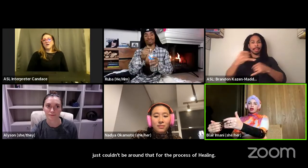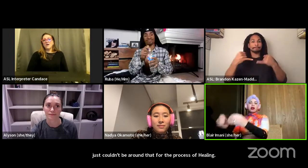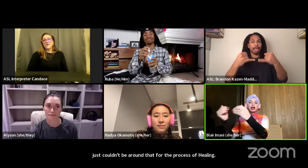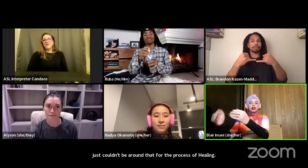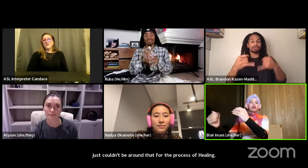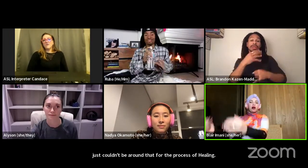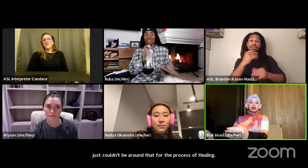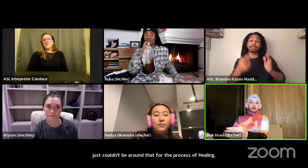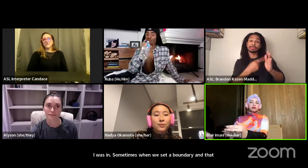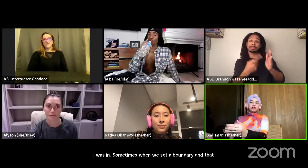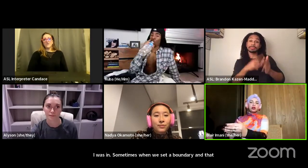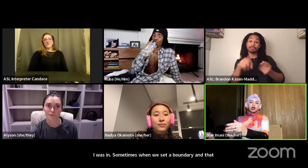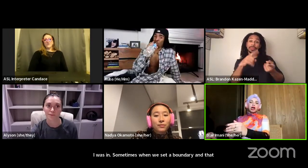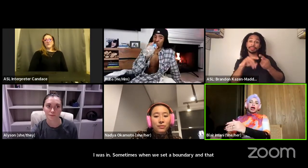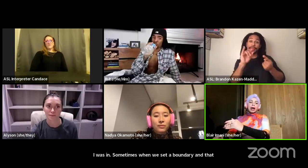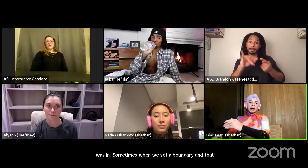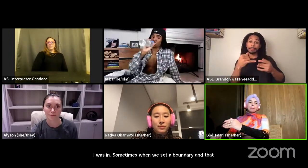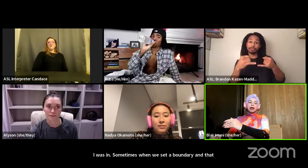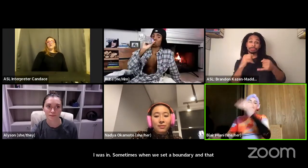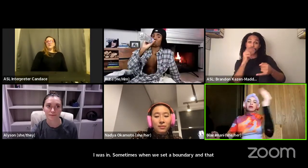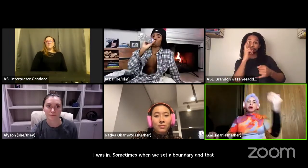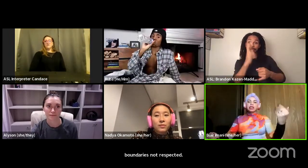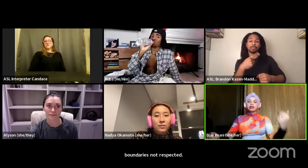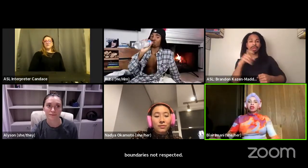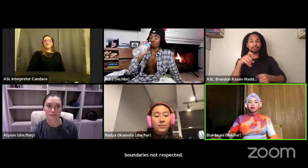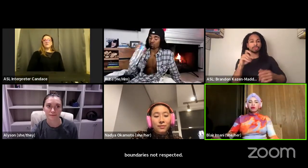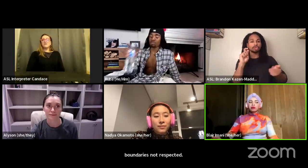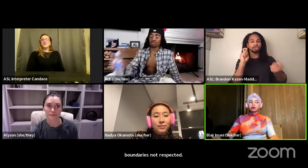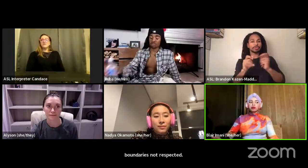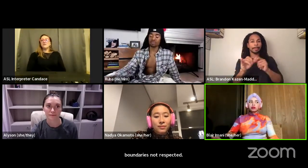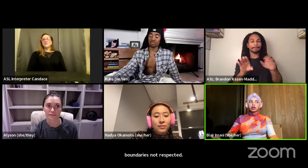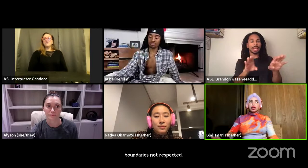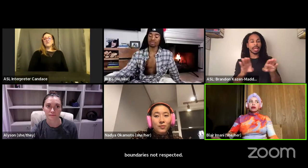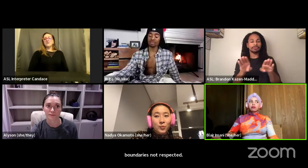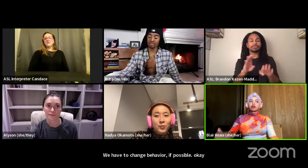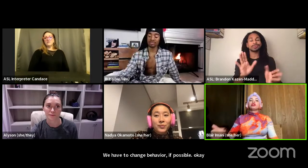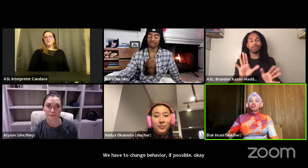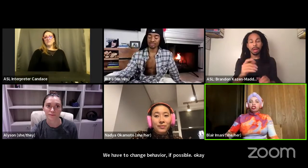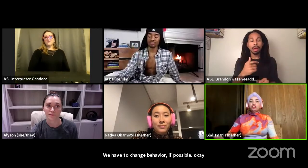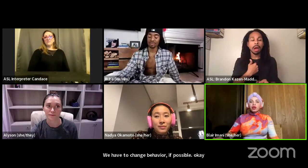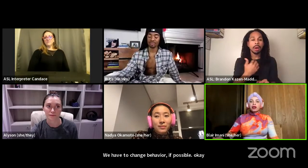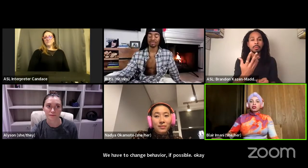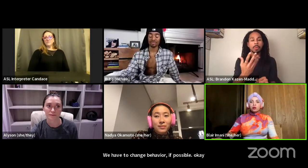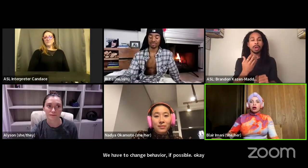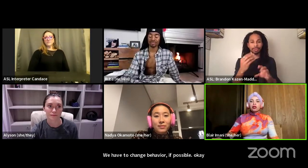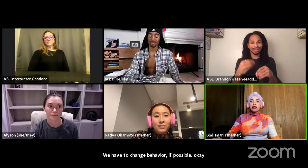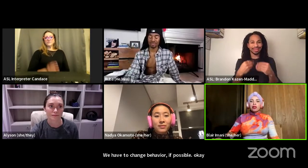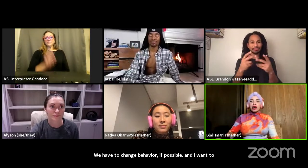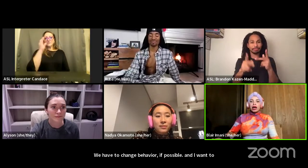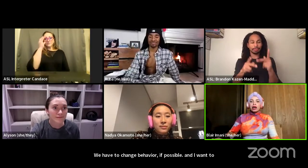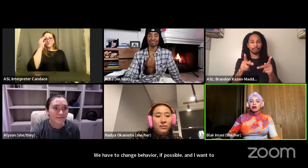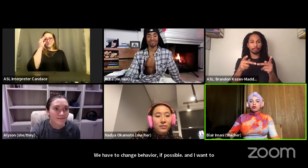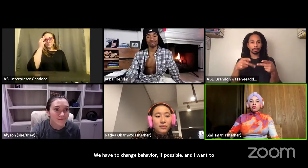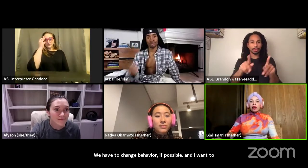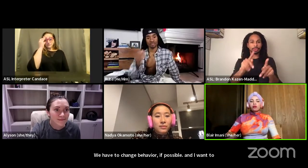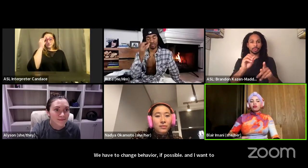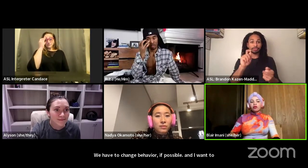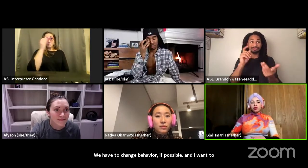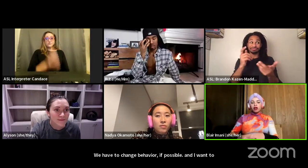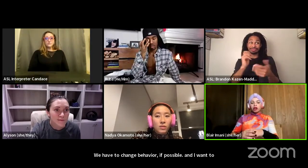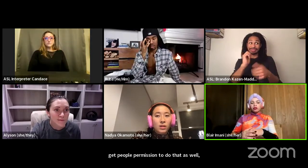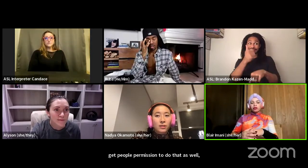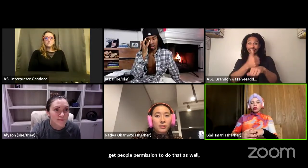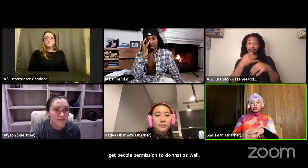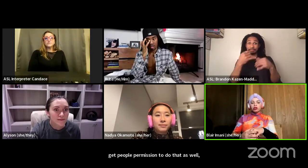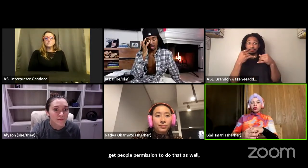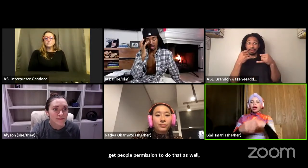change behavior if possible. And I want to give people permission to do that as well. That I think